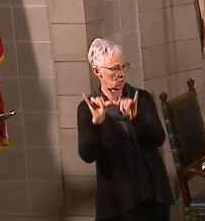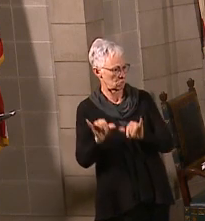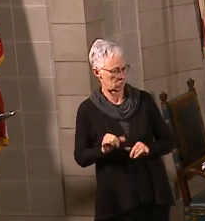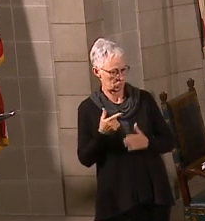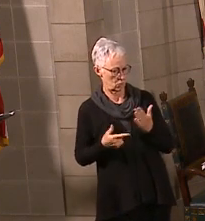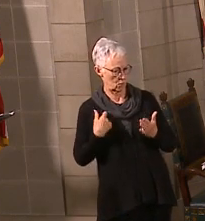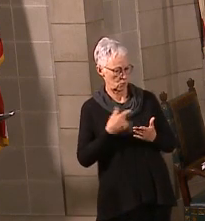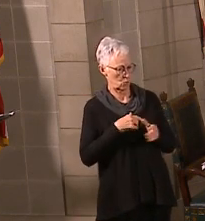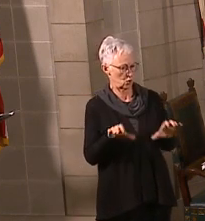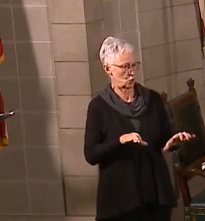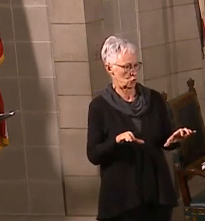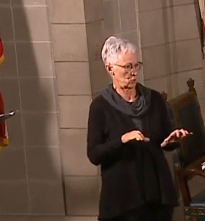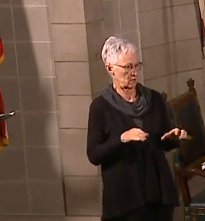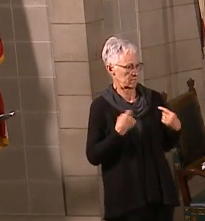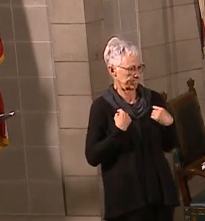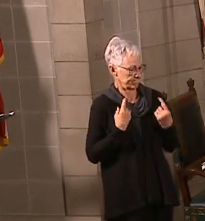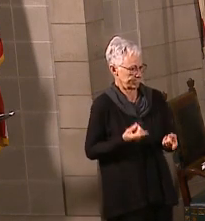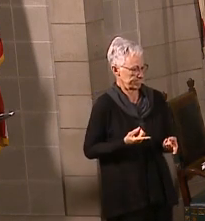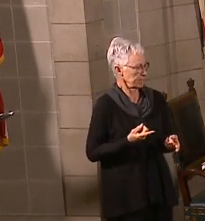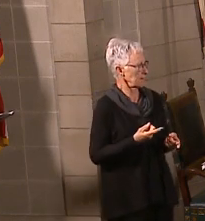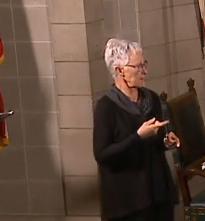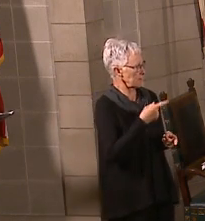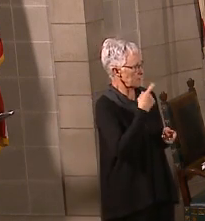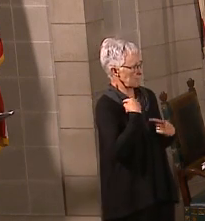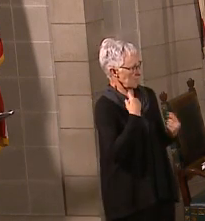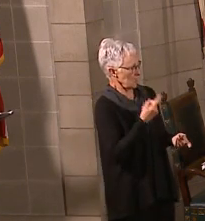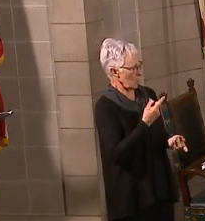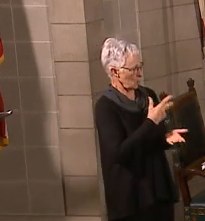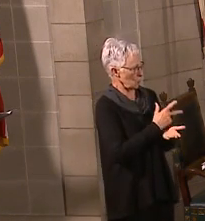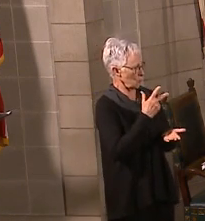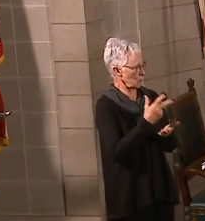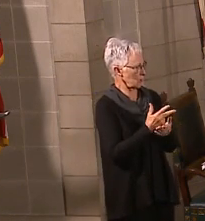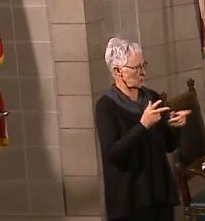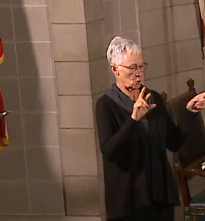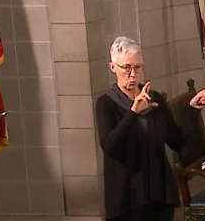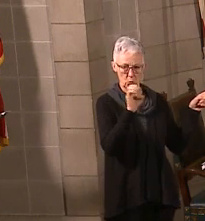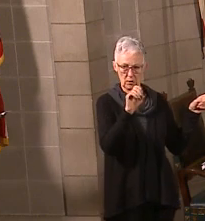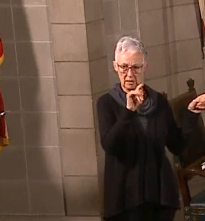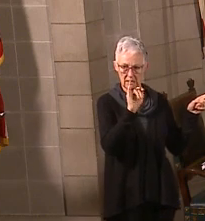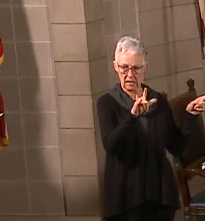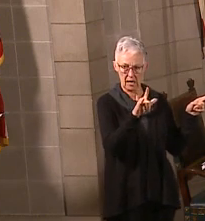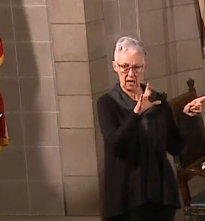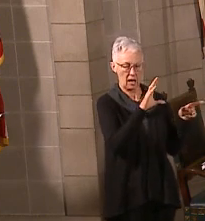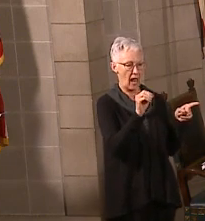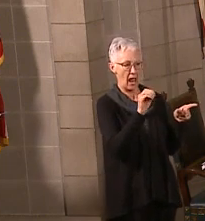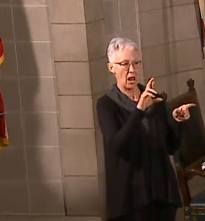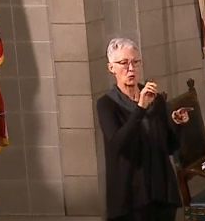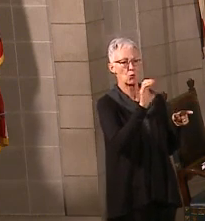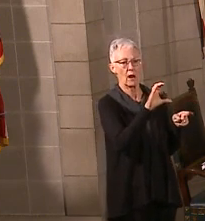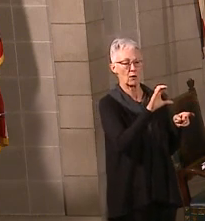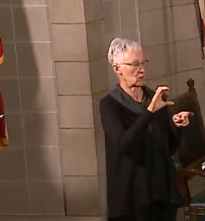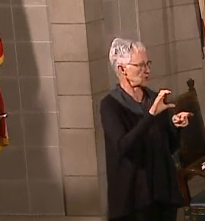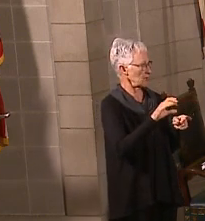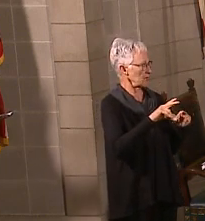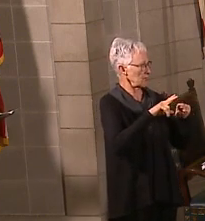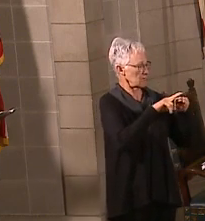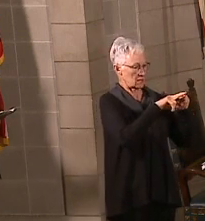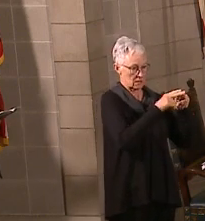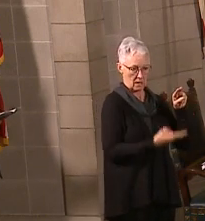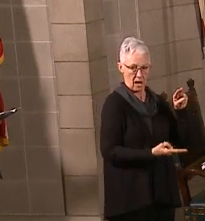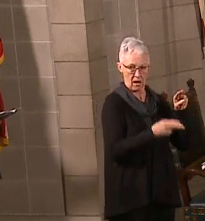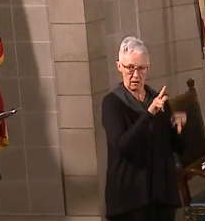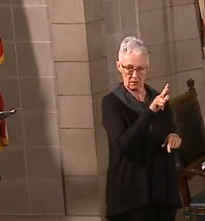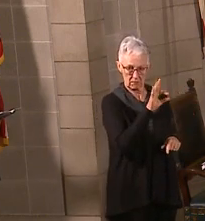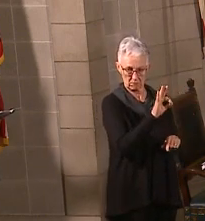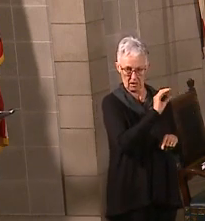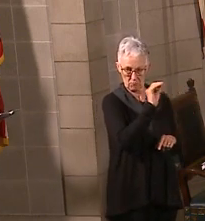so. Just to hit, if you look at like retail and recreation, down 39% from the baseline in January.